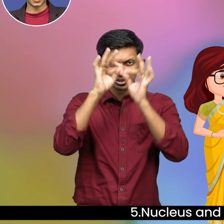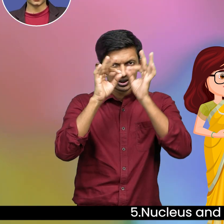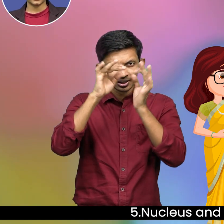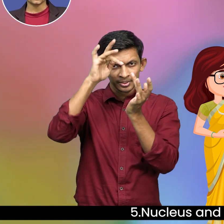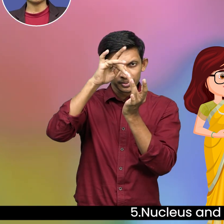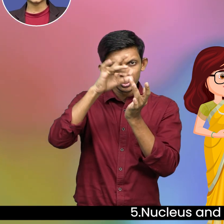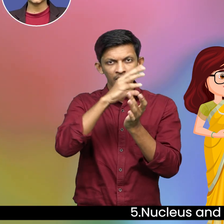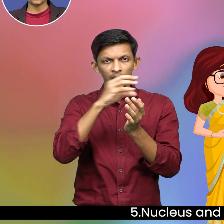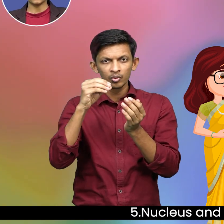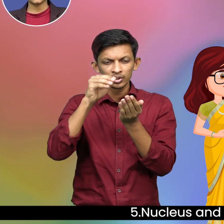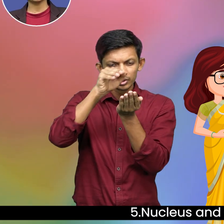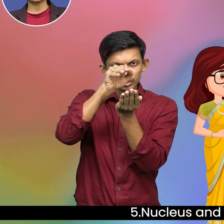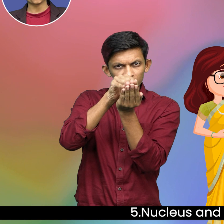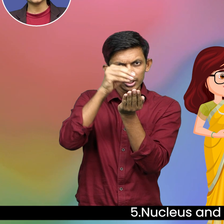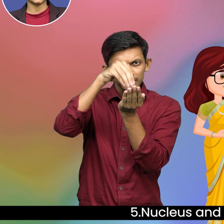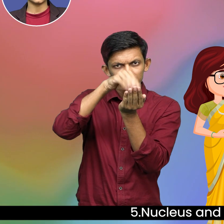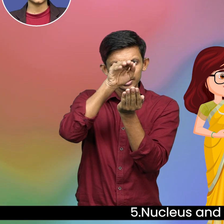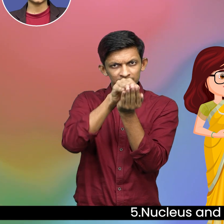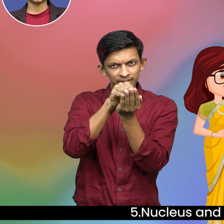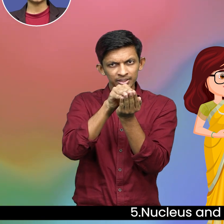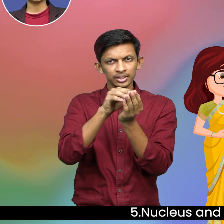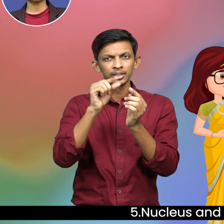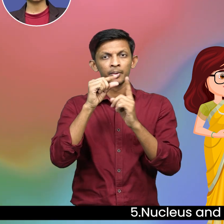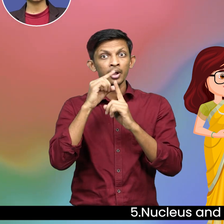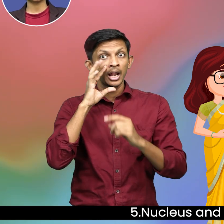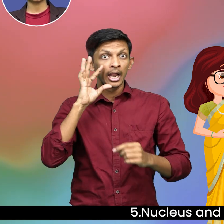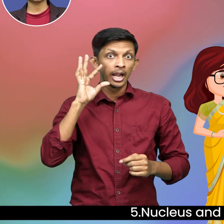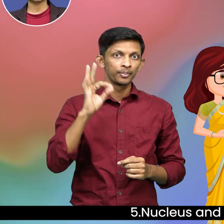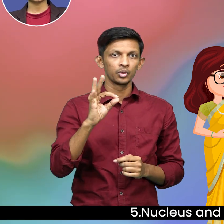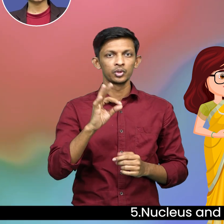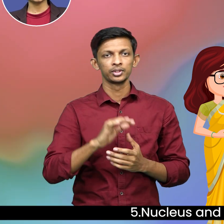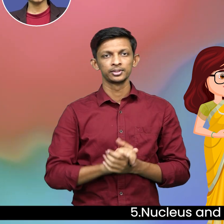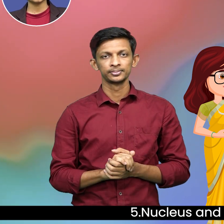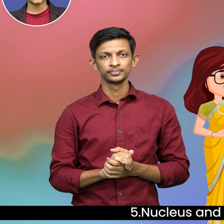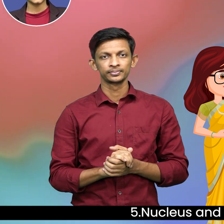Nucleus and vacuole are prominent.